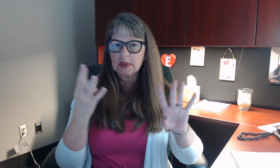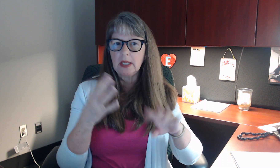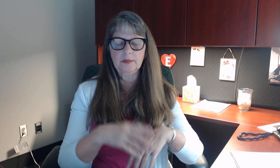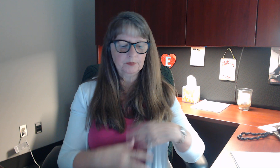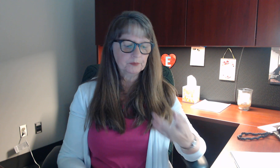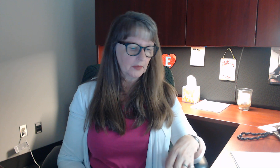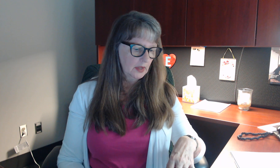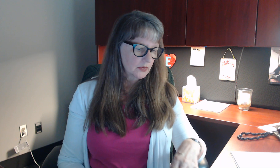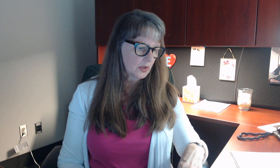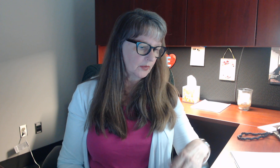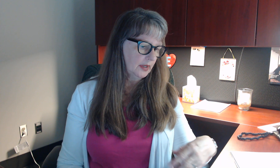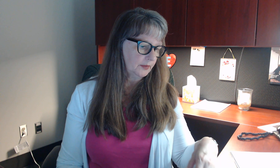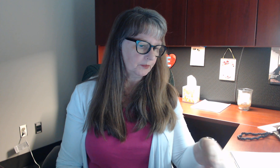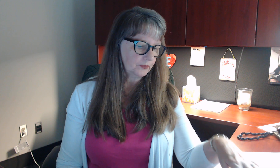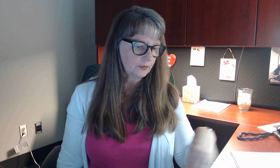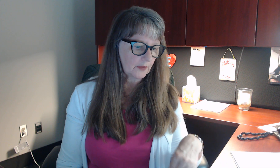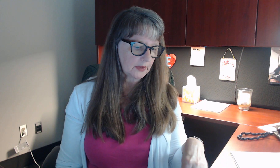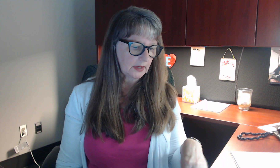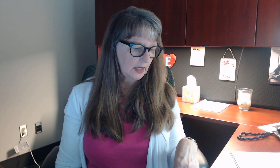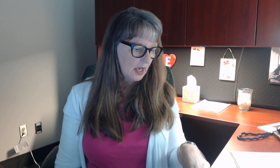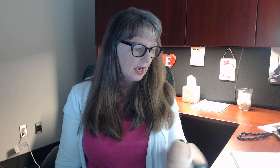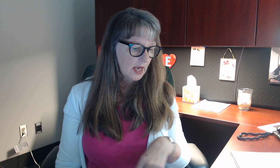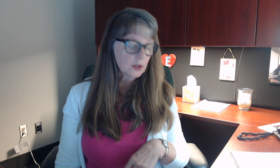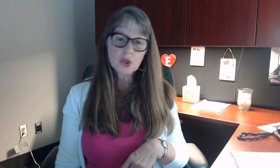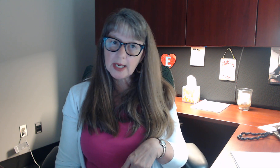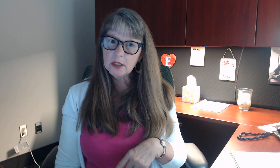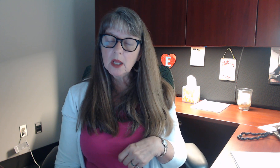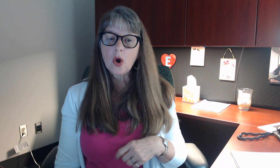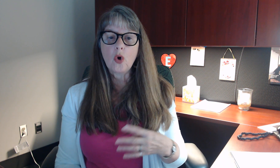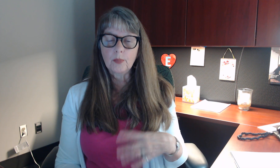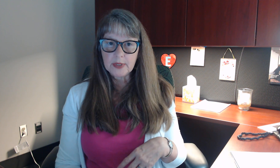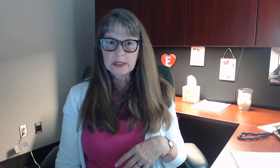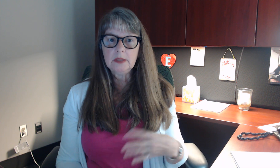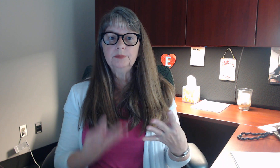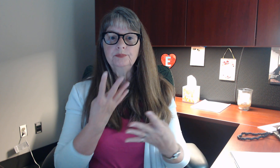line. So, definitely. Jail or prison,